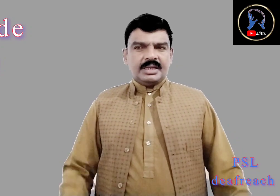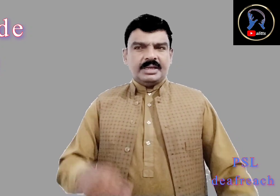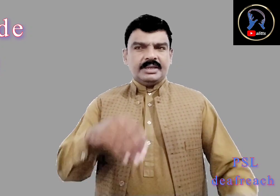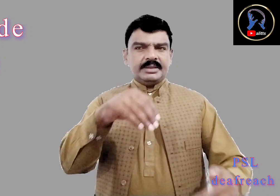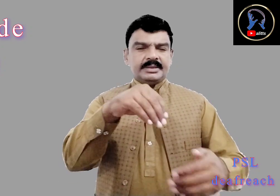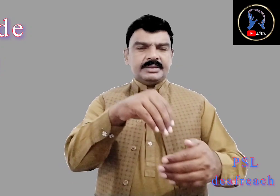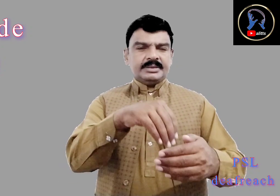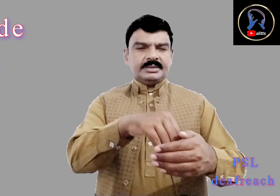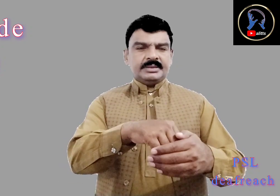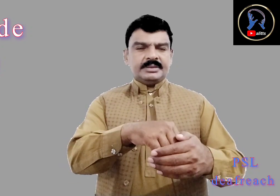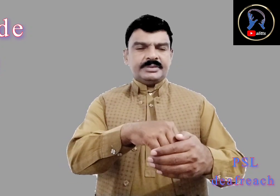inside